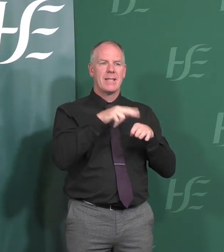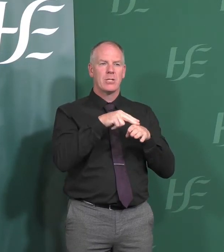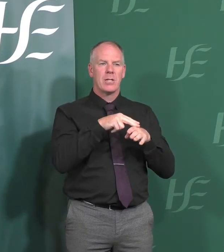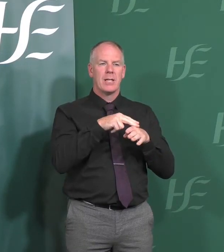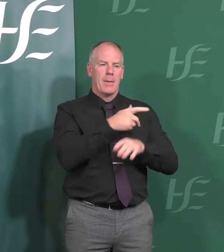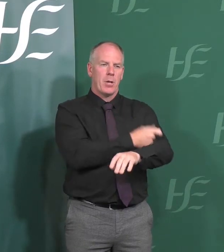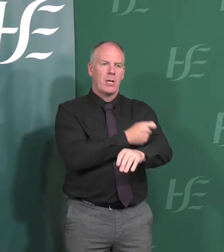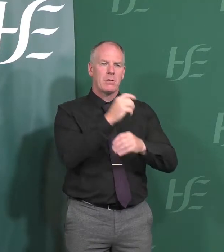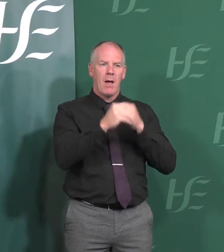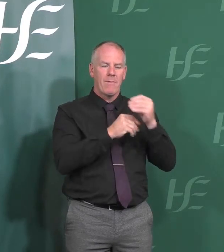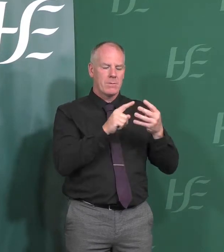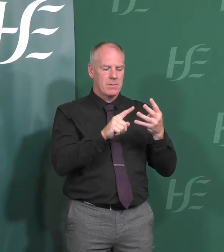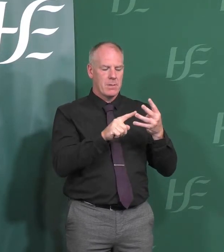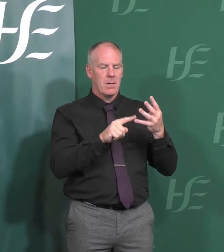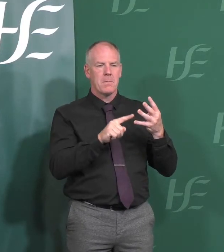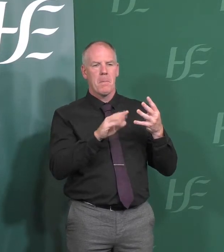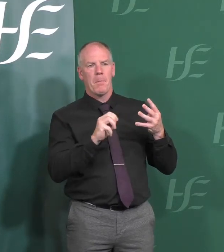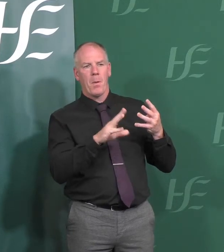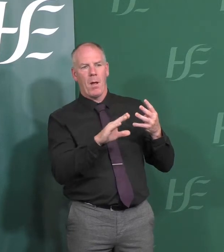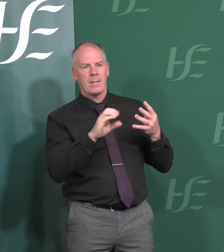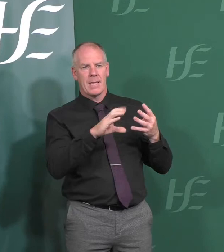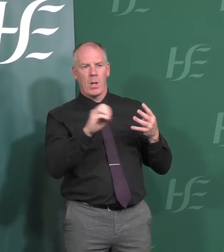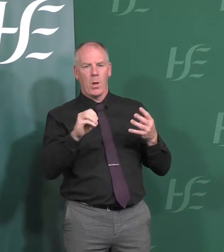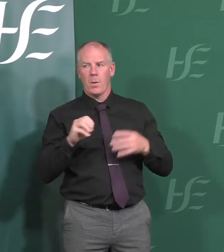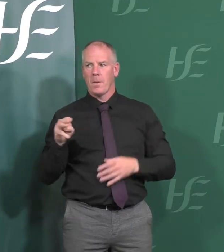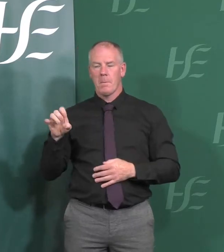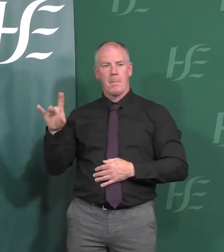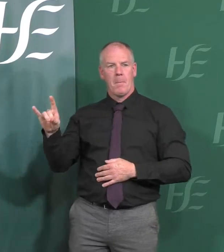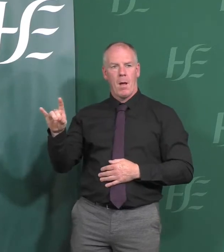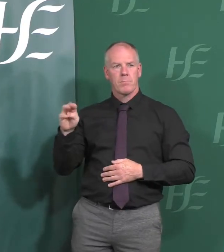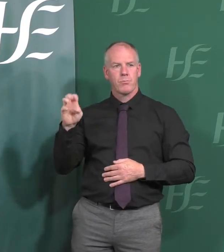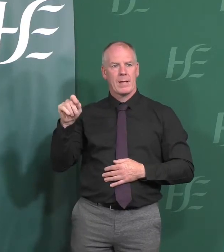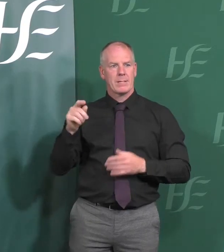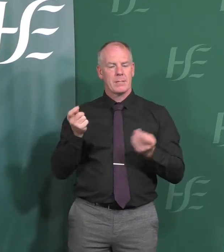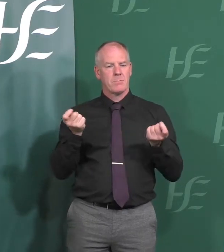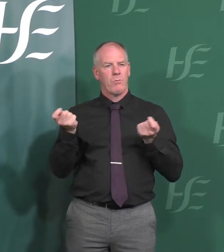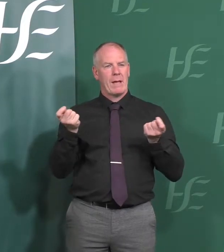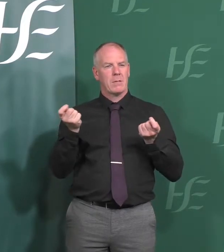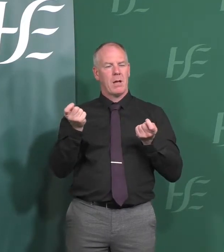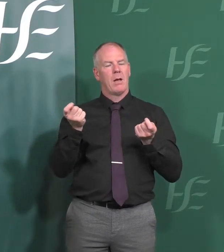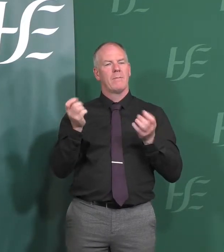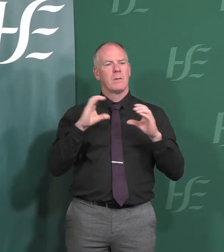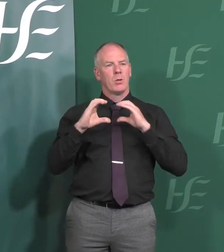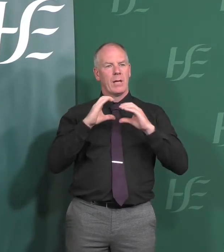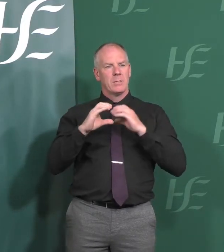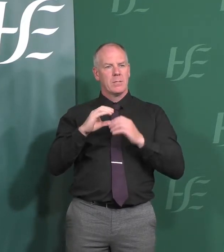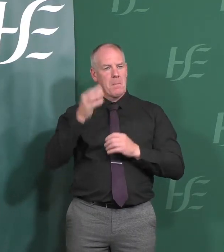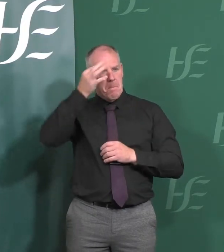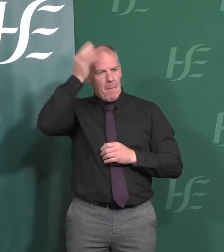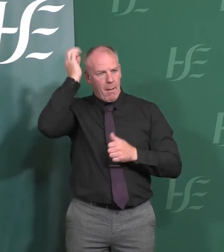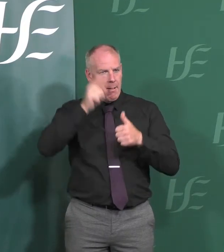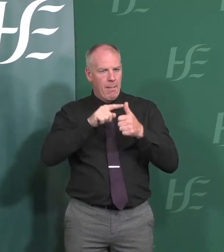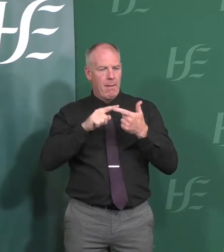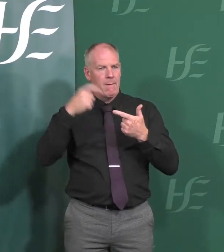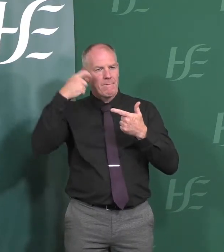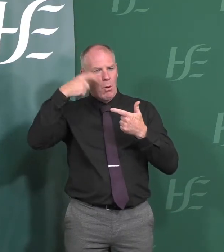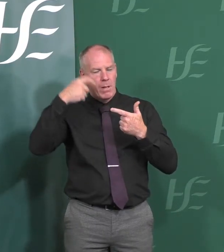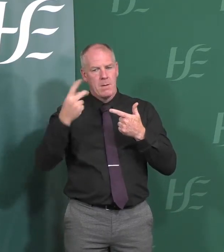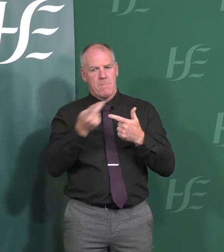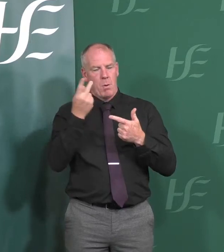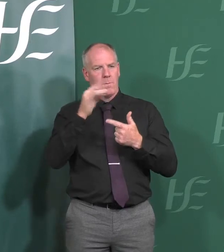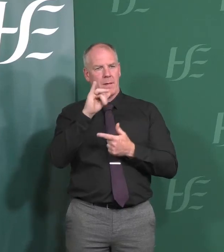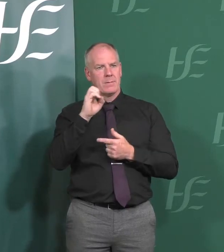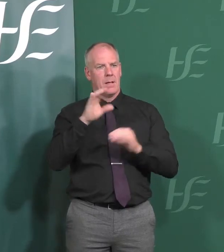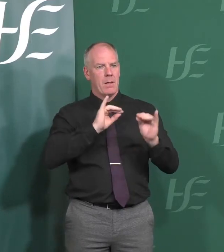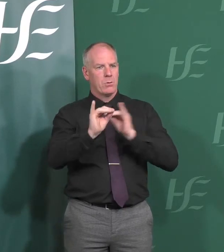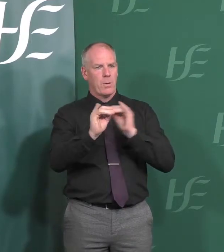Immunisation Office. Paul Reid, CEO. And I'm Mark Brannock, National Director of Communications, and Michael and Bernadette are our Irish Sign